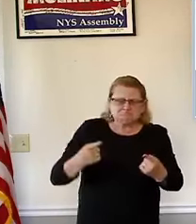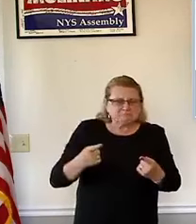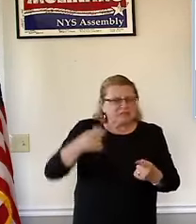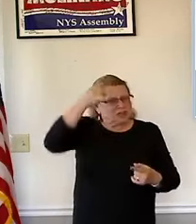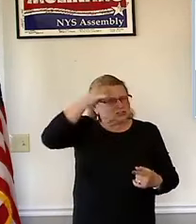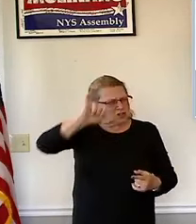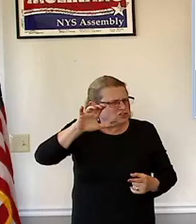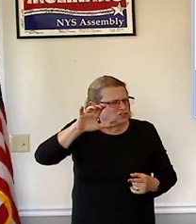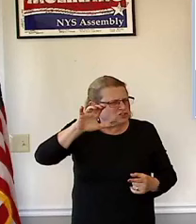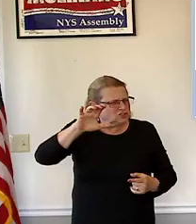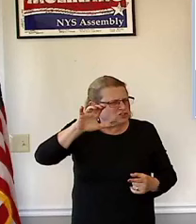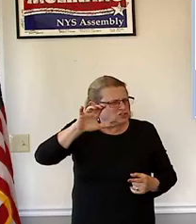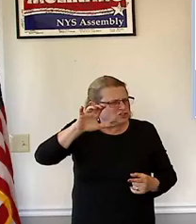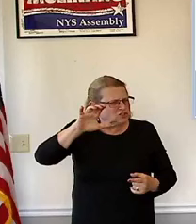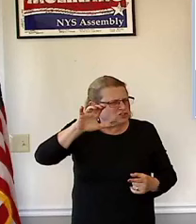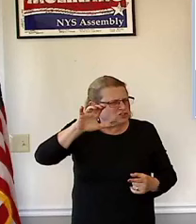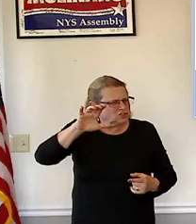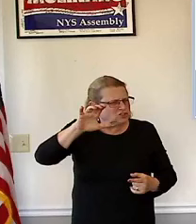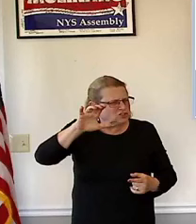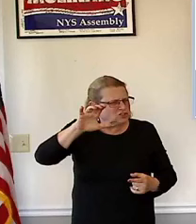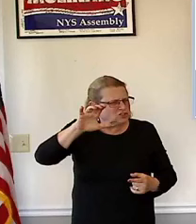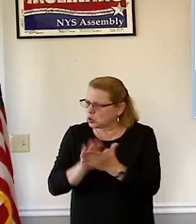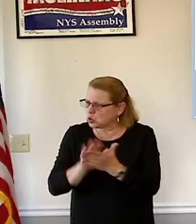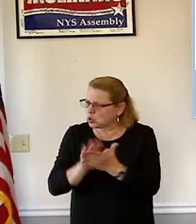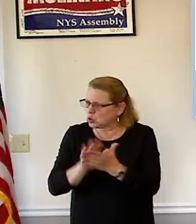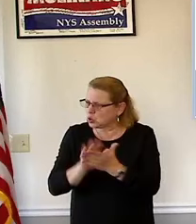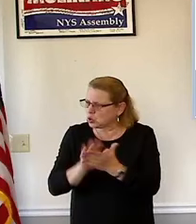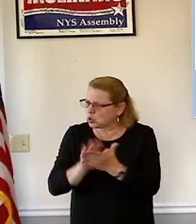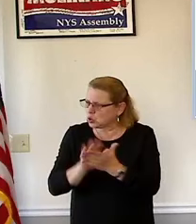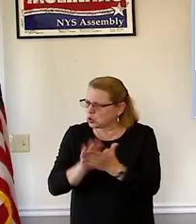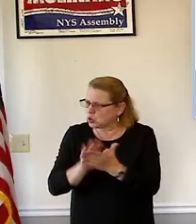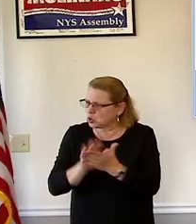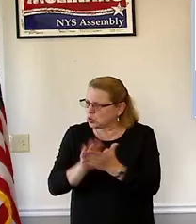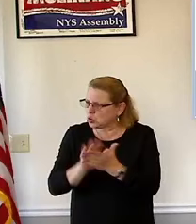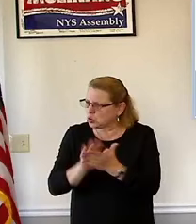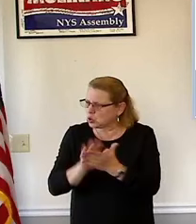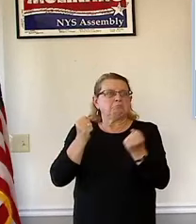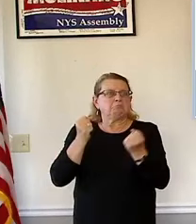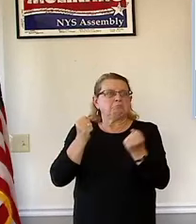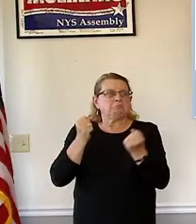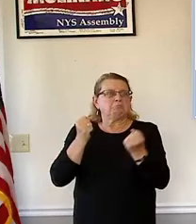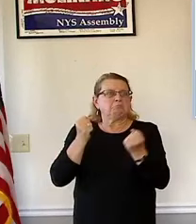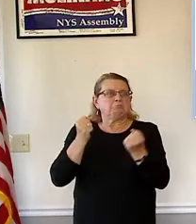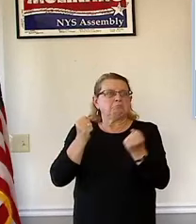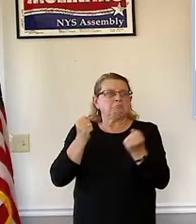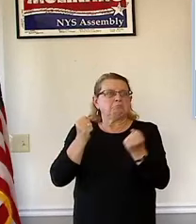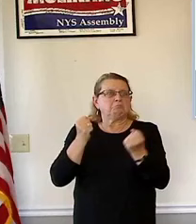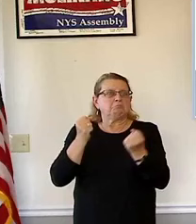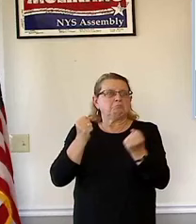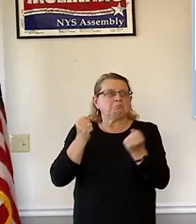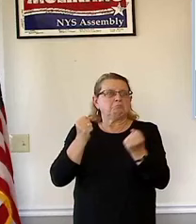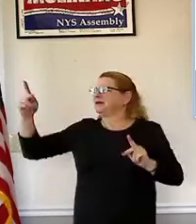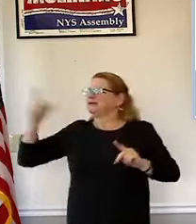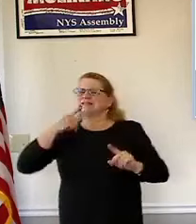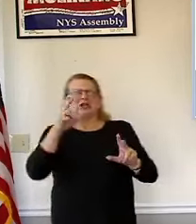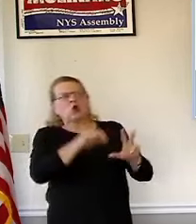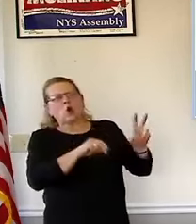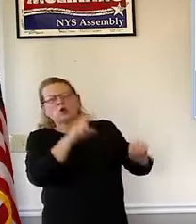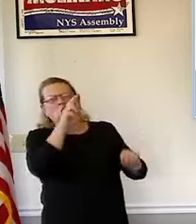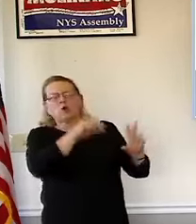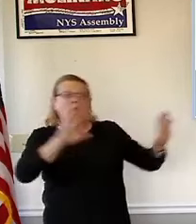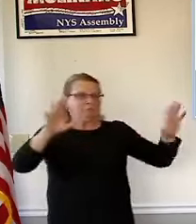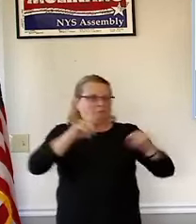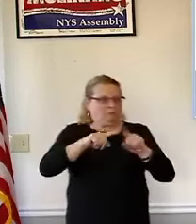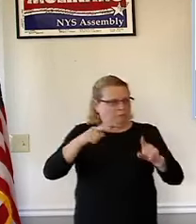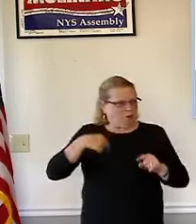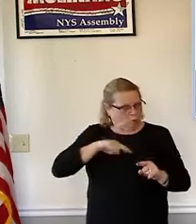schools and limited social gatherings weeks before New York would. In fact, we were discouraged from taking action on closing schools. But we did it